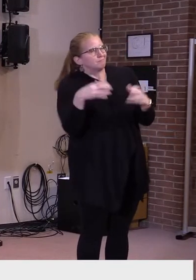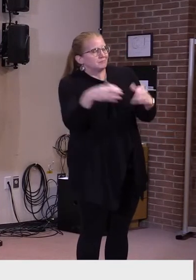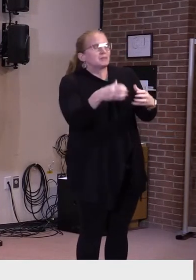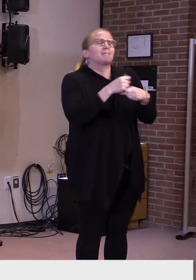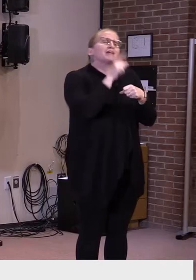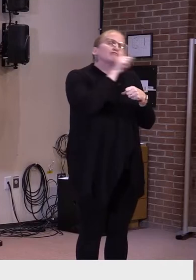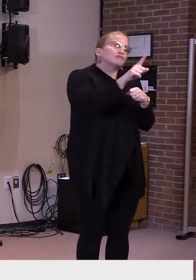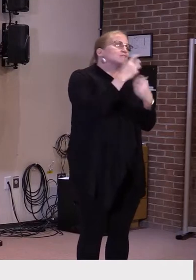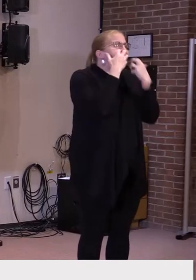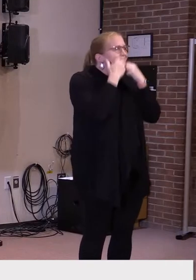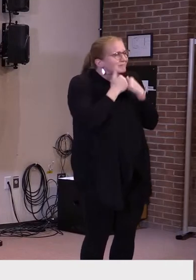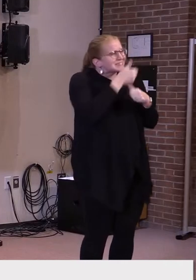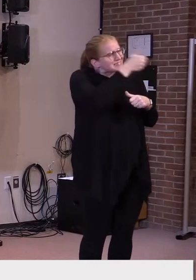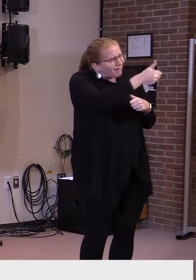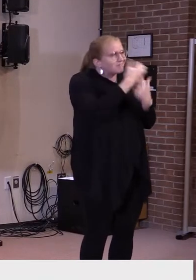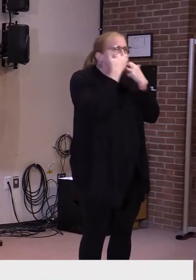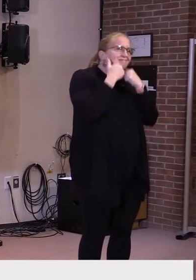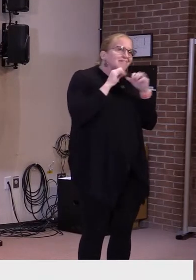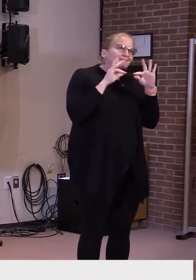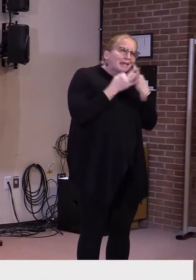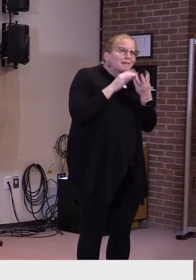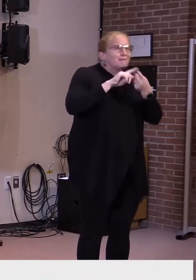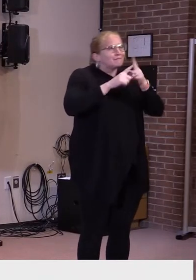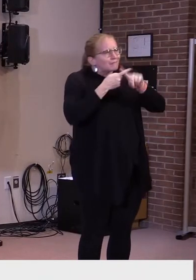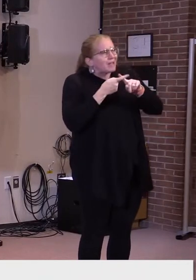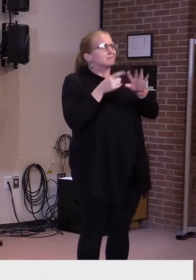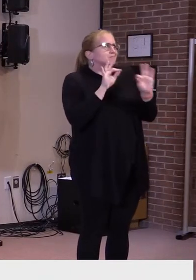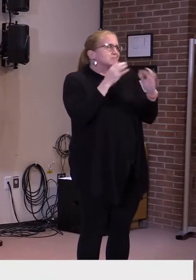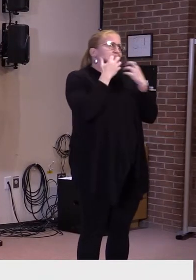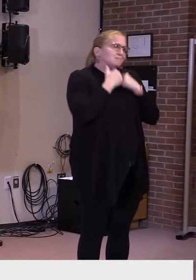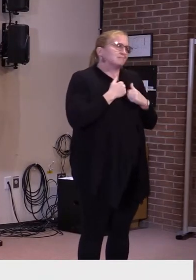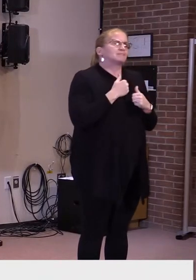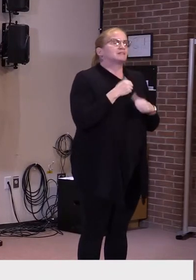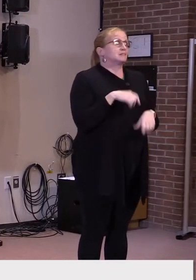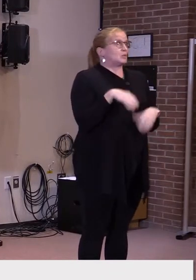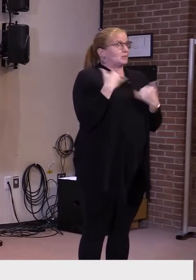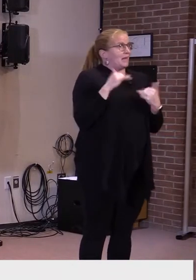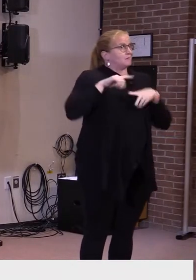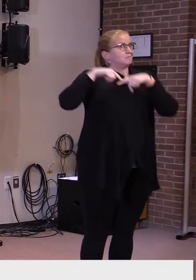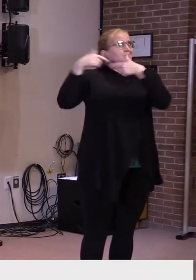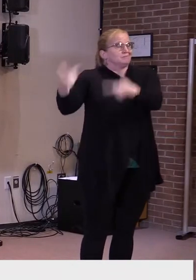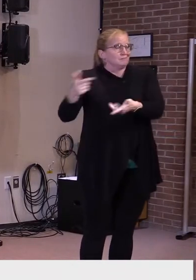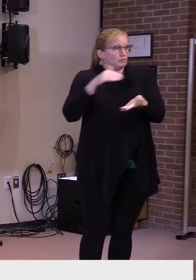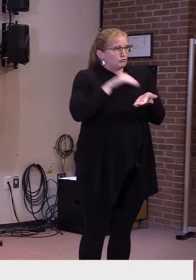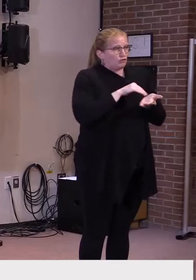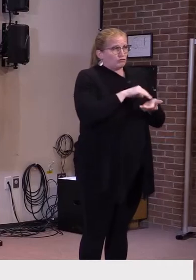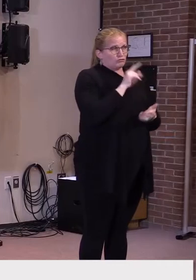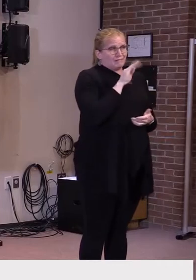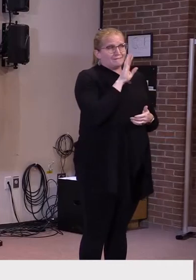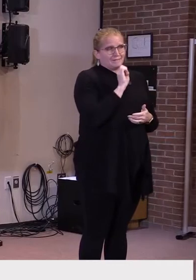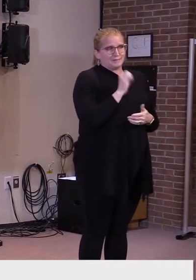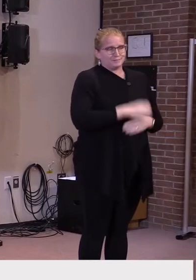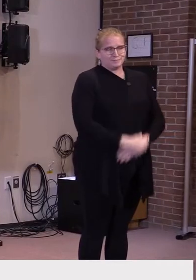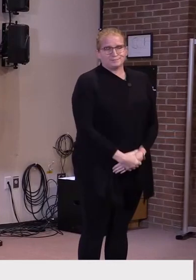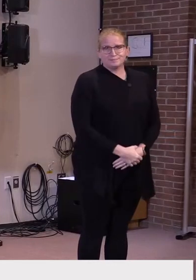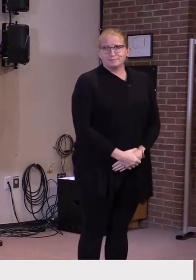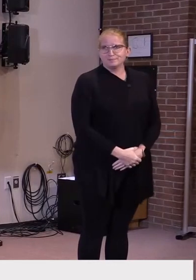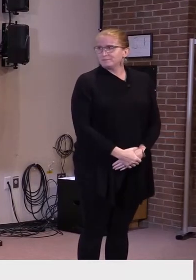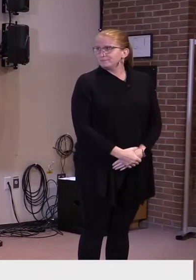friends safe over the holidays. So with that, I'll turn it over to Dr. Levine.